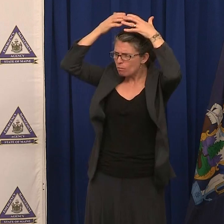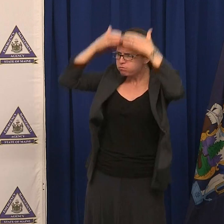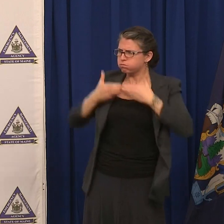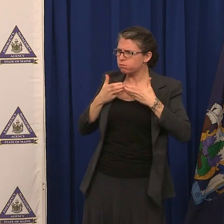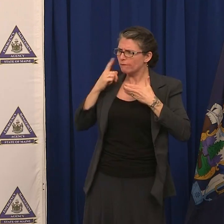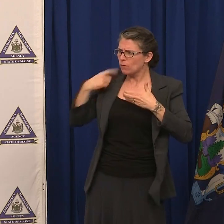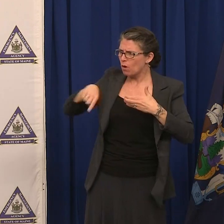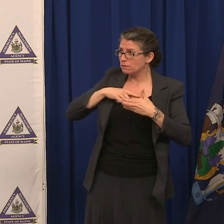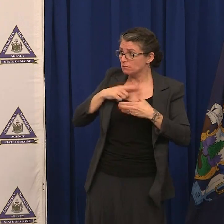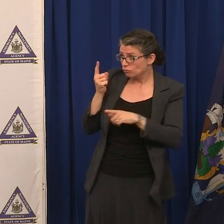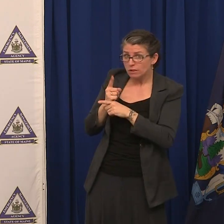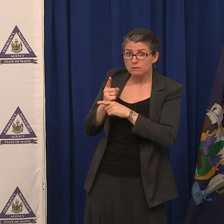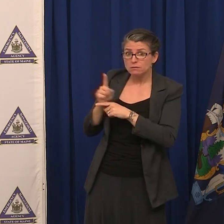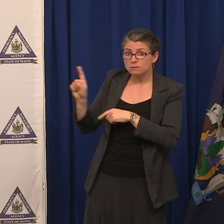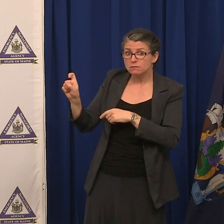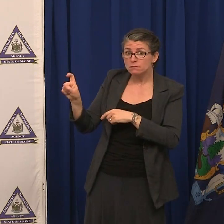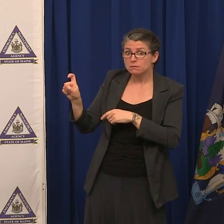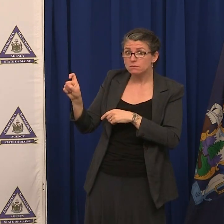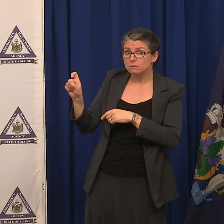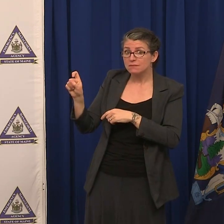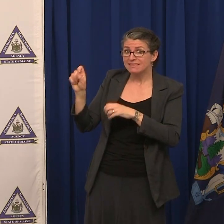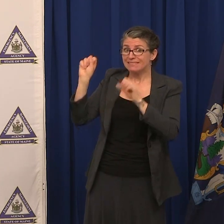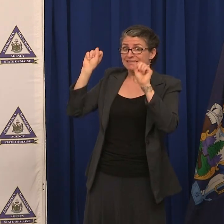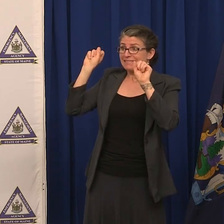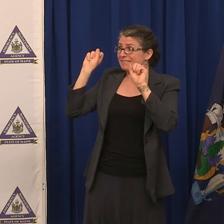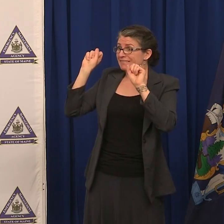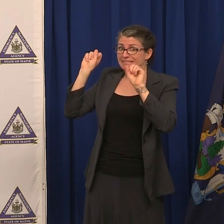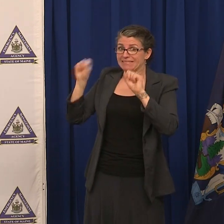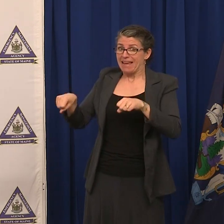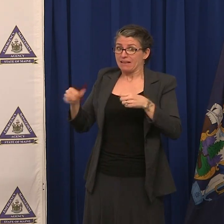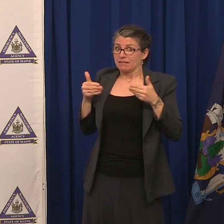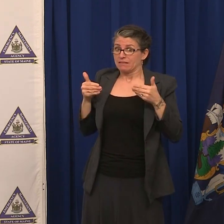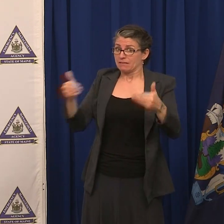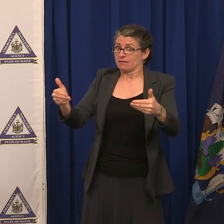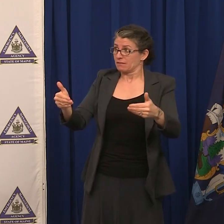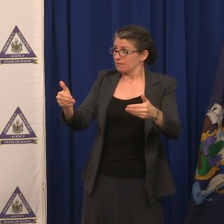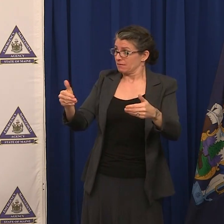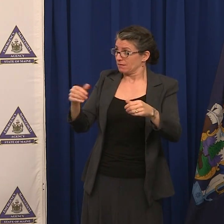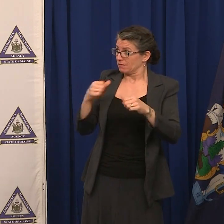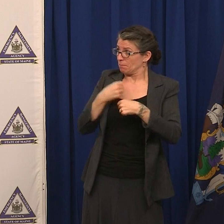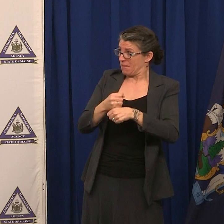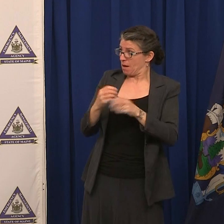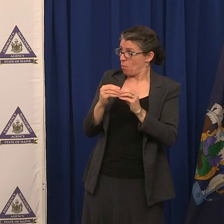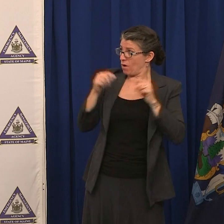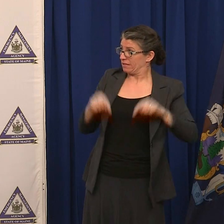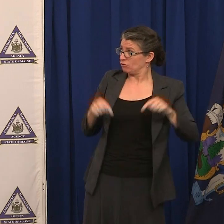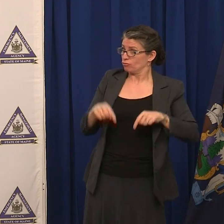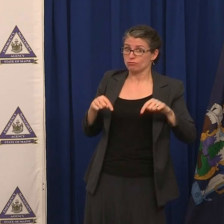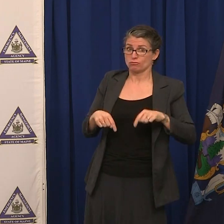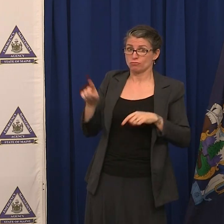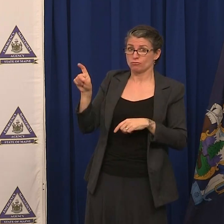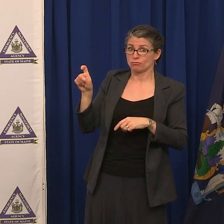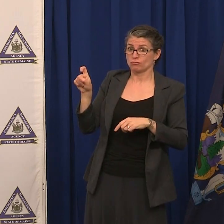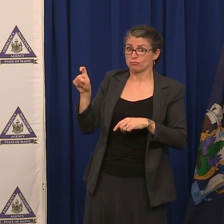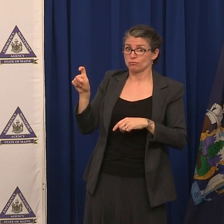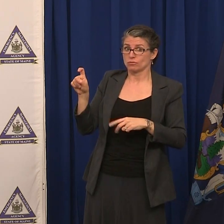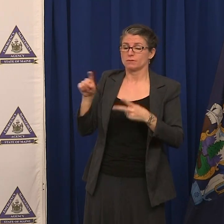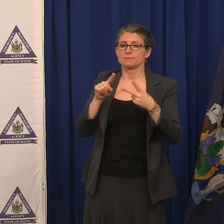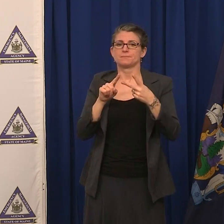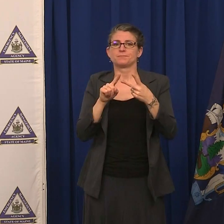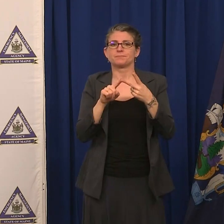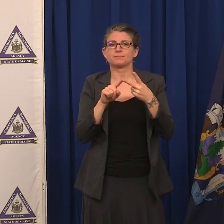to be manufactured in Maine? And then the testing question is how much of